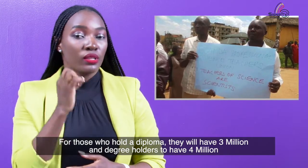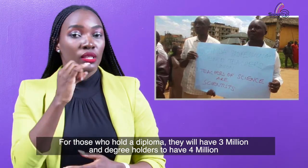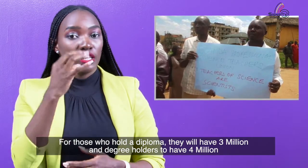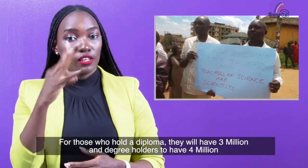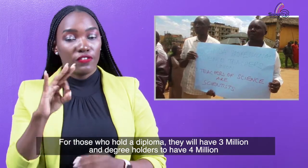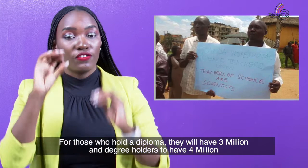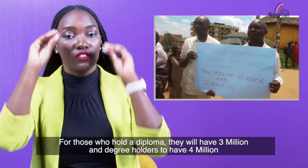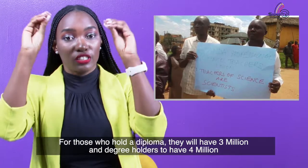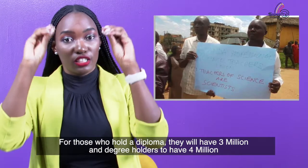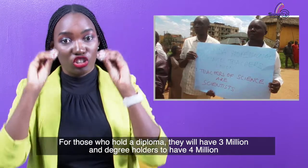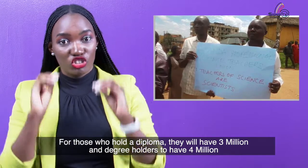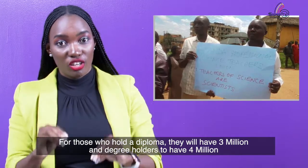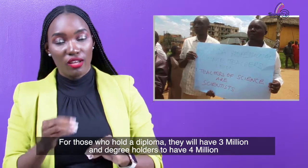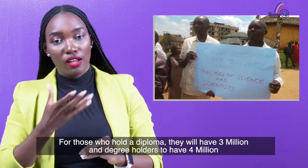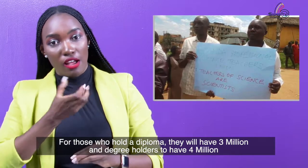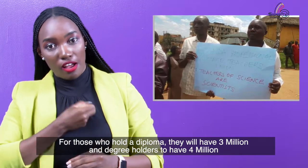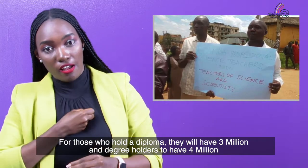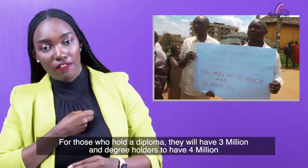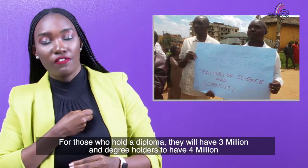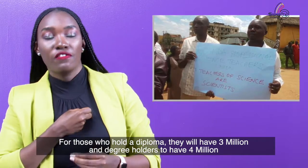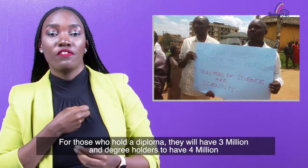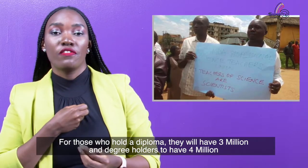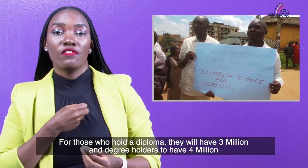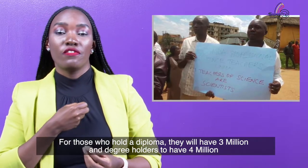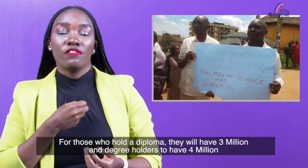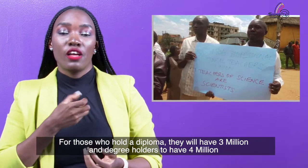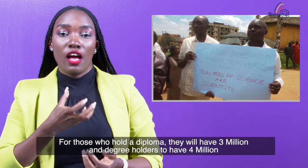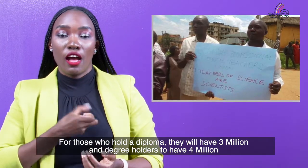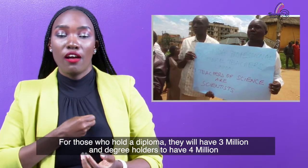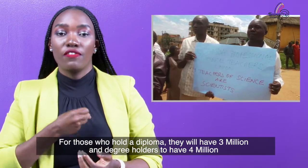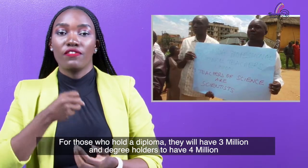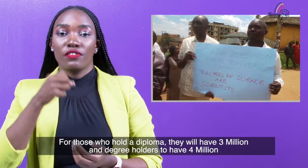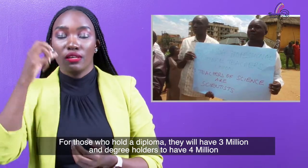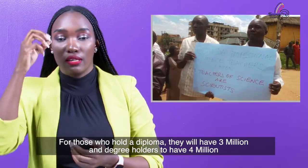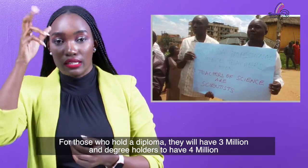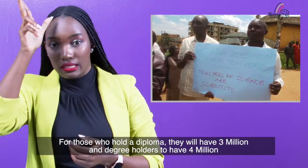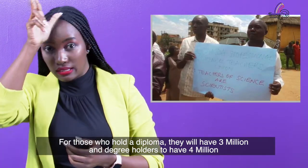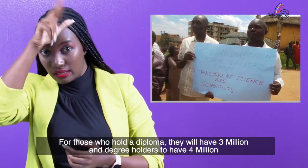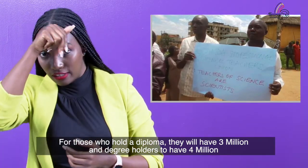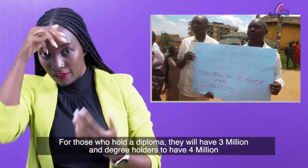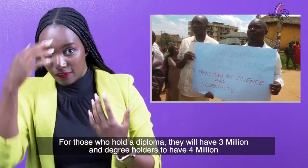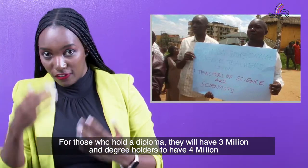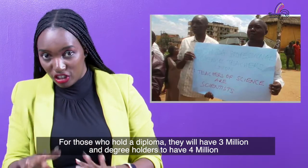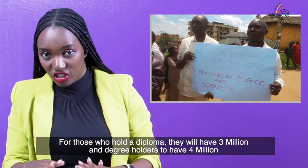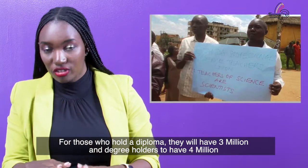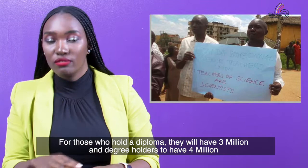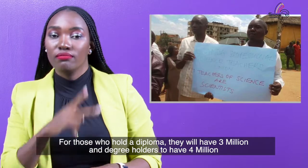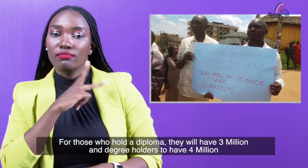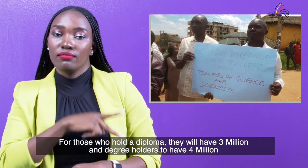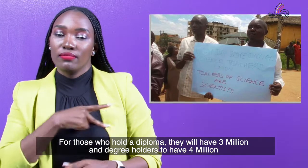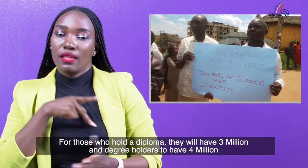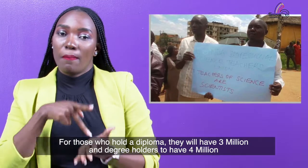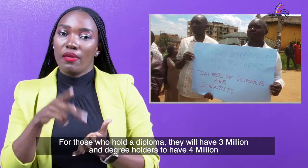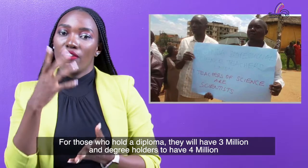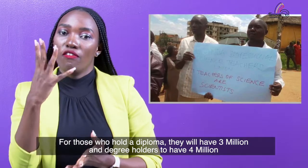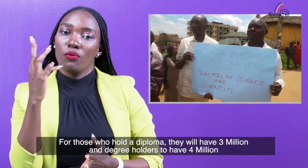for those who hold a diploma, they will have 3 million. And degree holders to